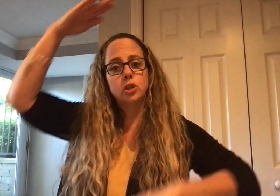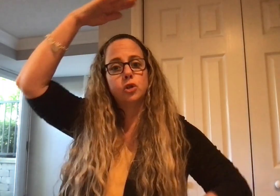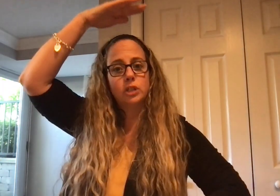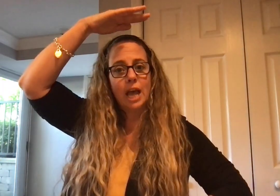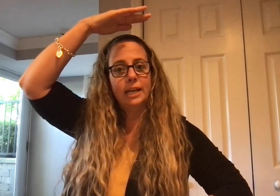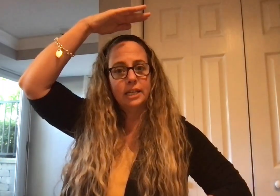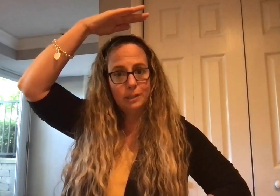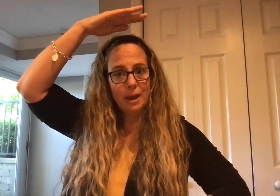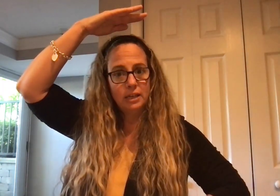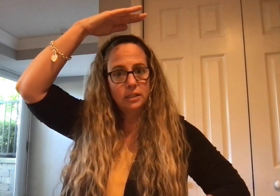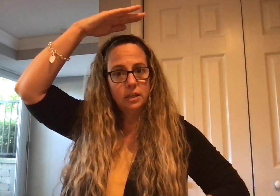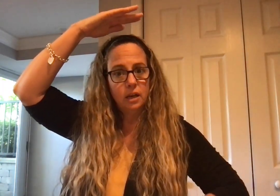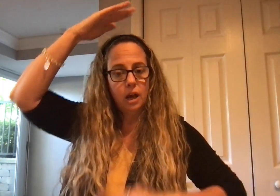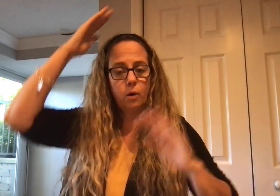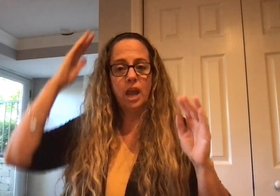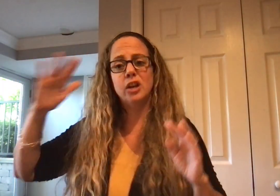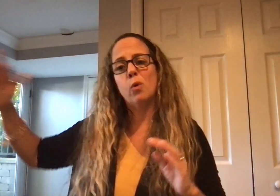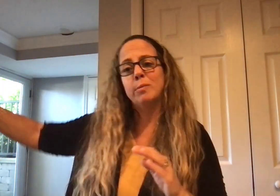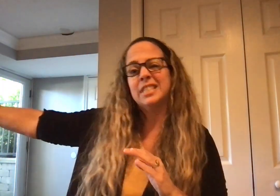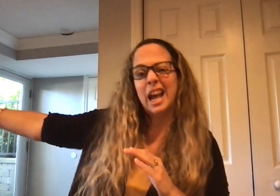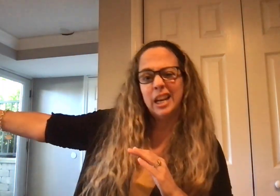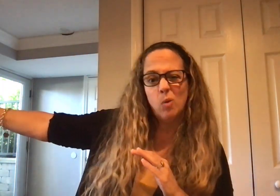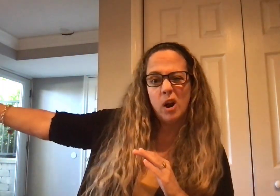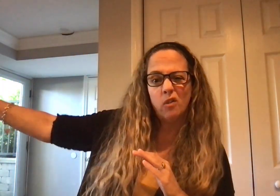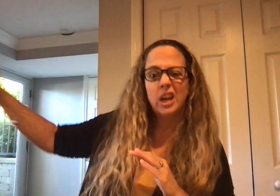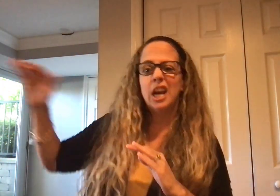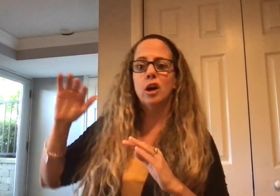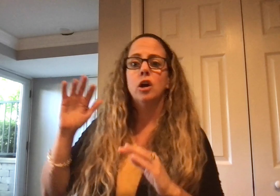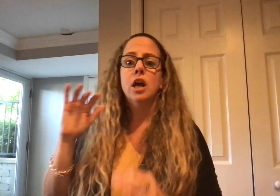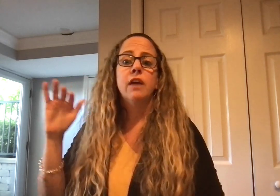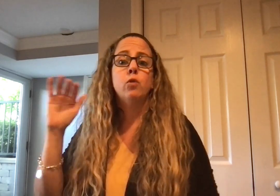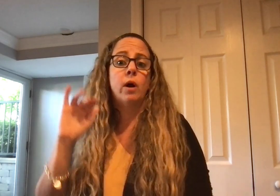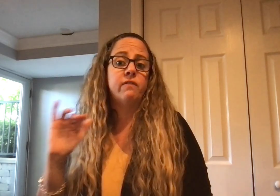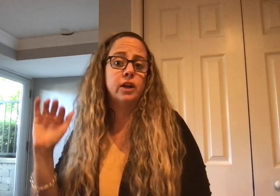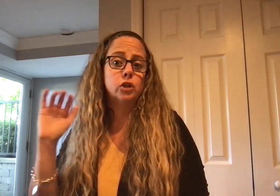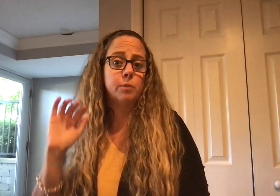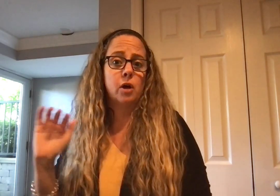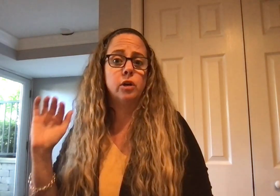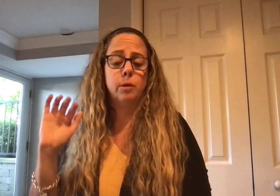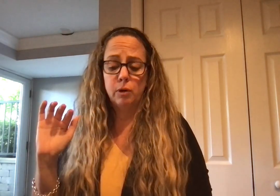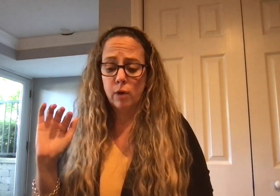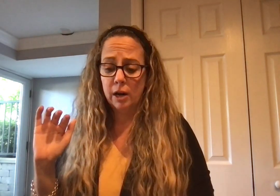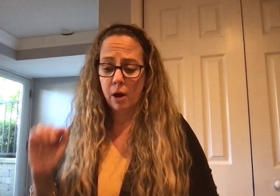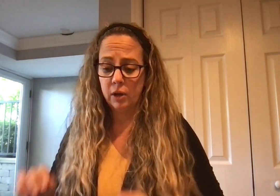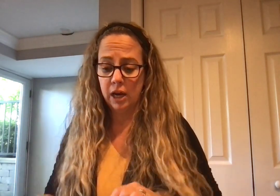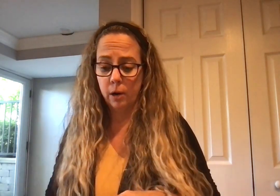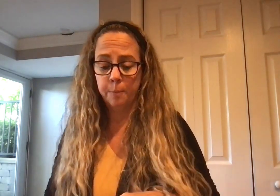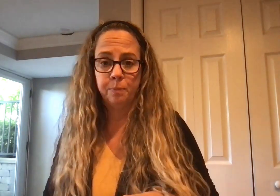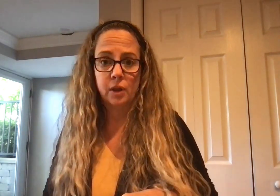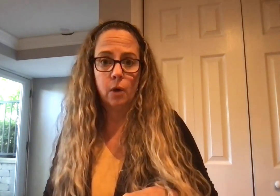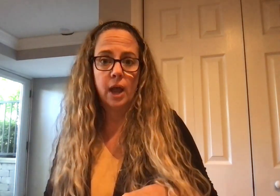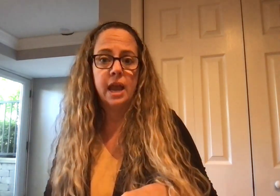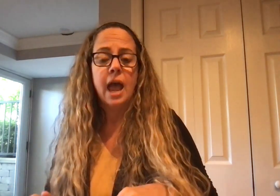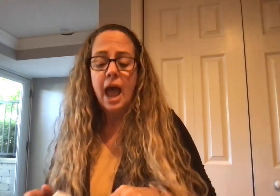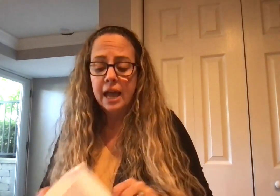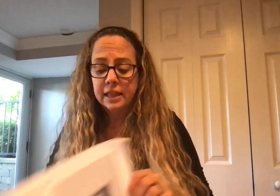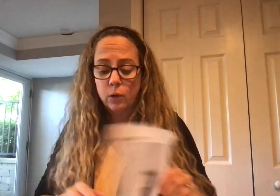your signing space. Okay, you don't want to be signing way over here. If you want a finger spell, you're going to be right about here. Okay, and like we